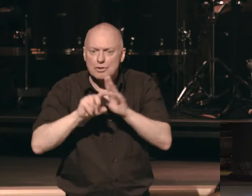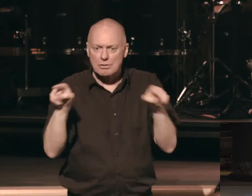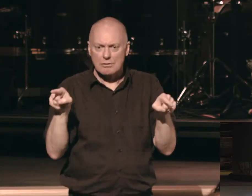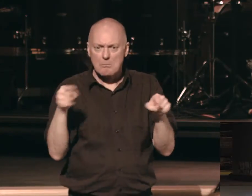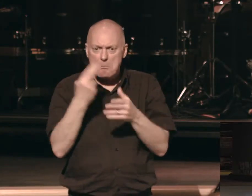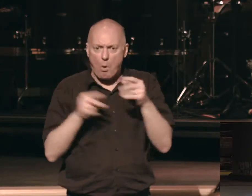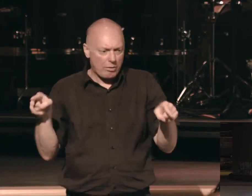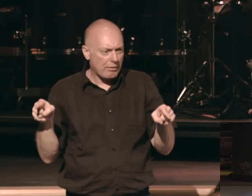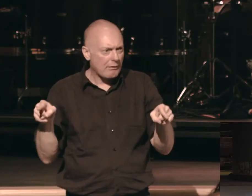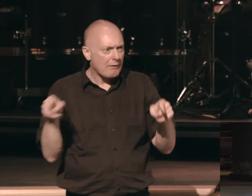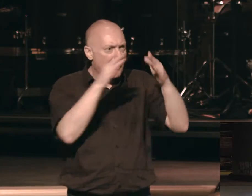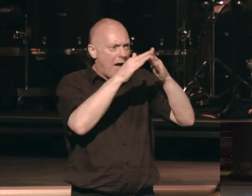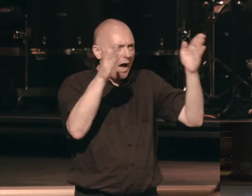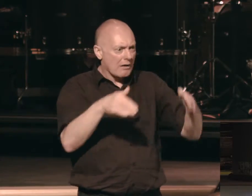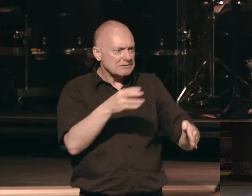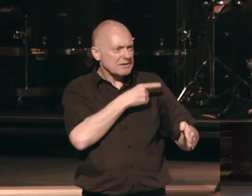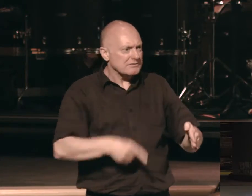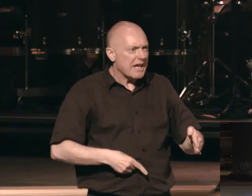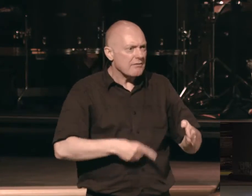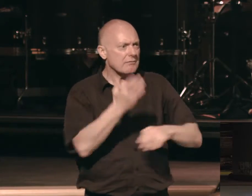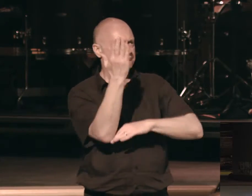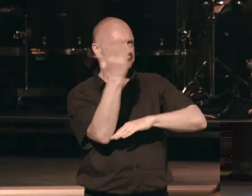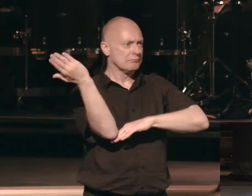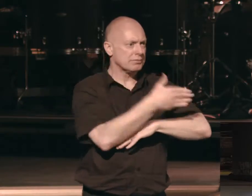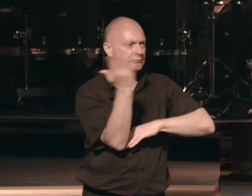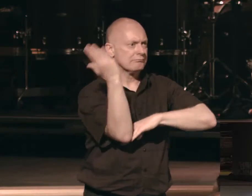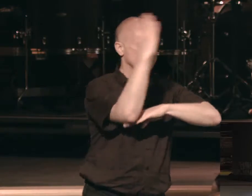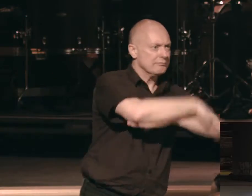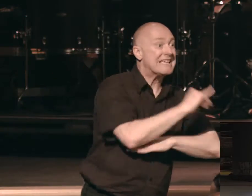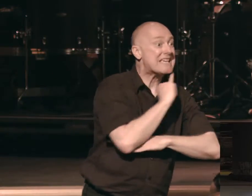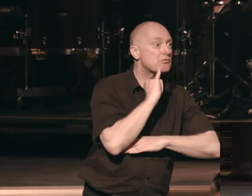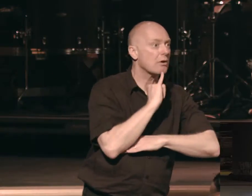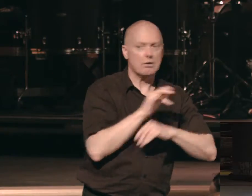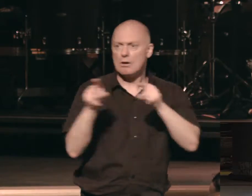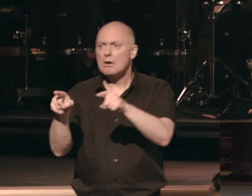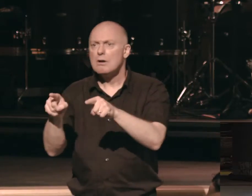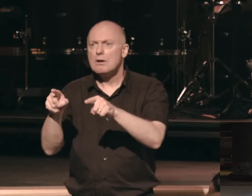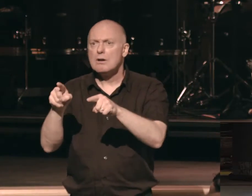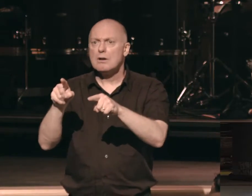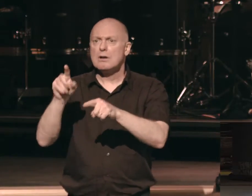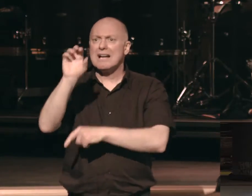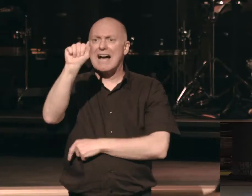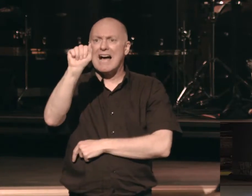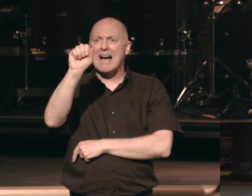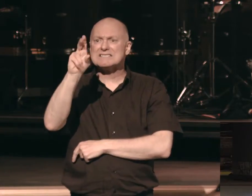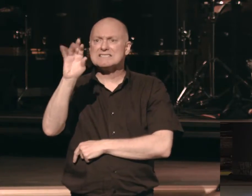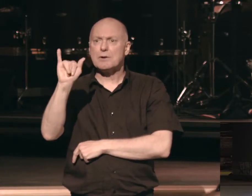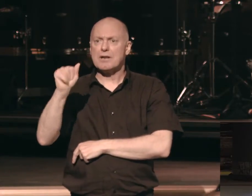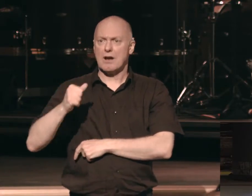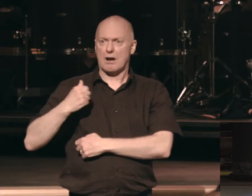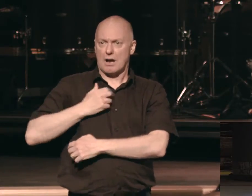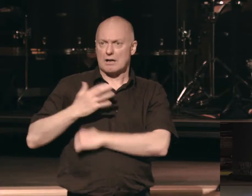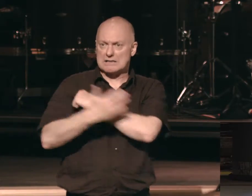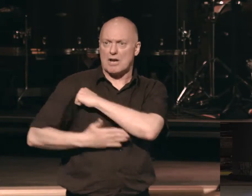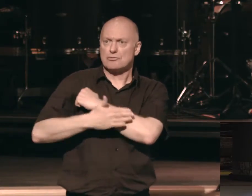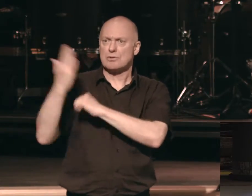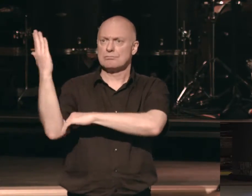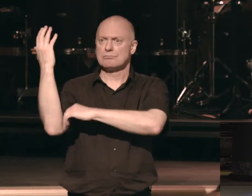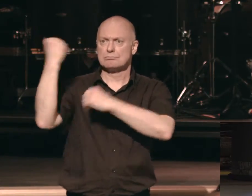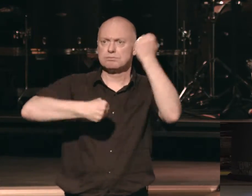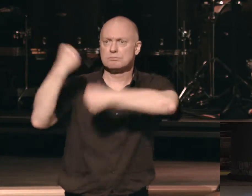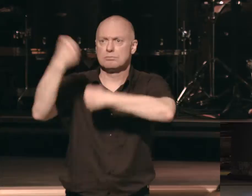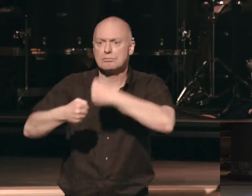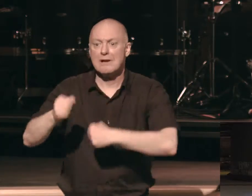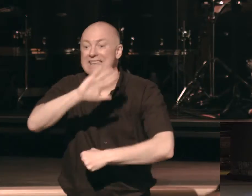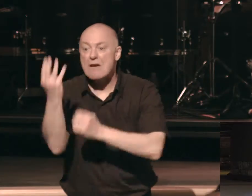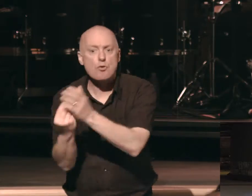of Assyria, and the house of David, or Jesse, being cut down. But here's the key difference. Assyria will be cut down